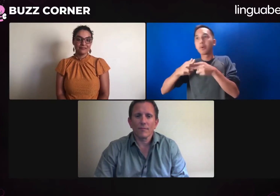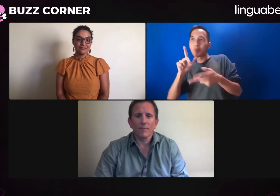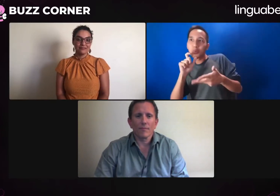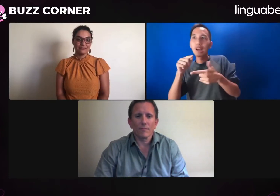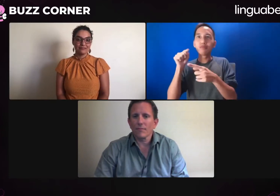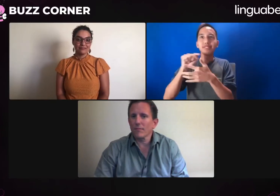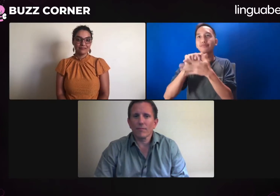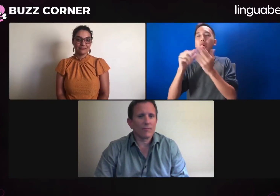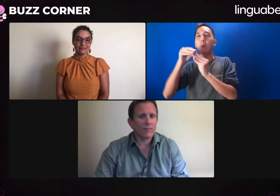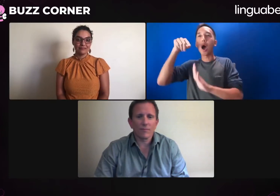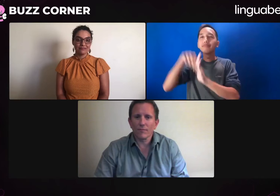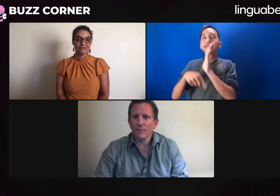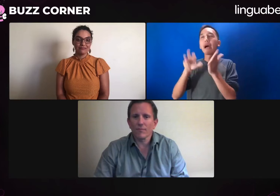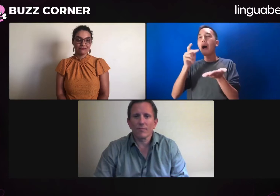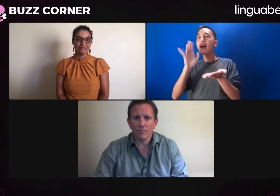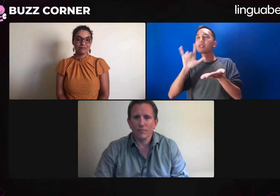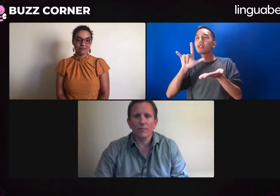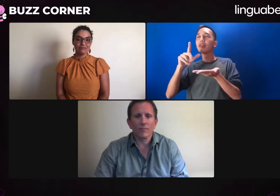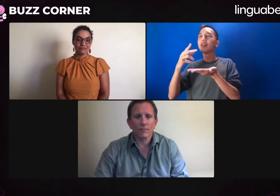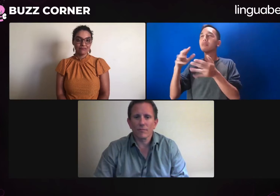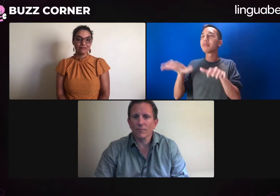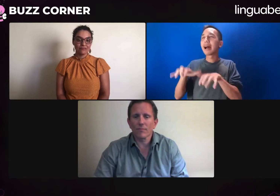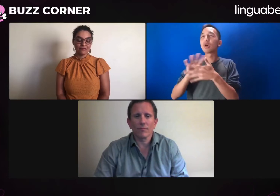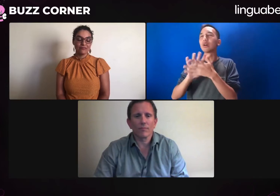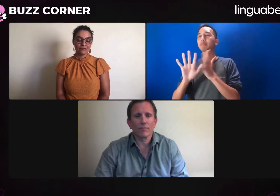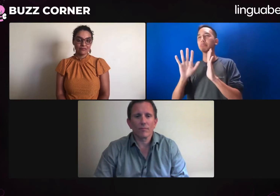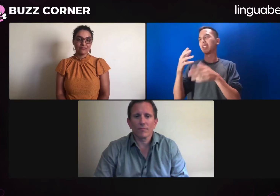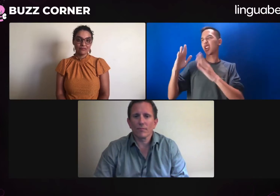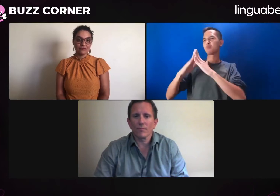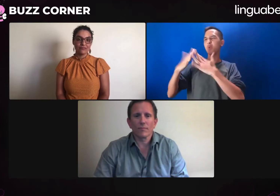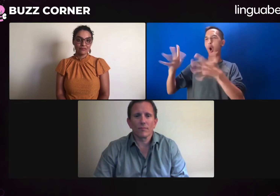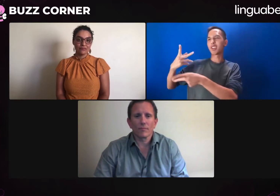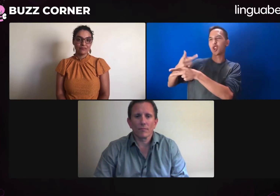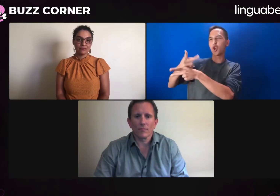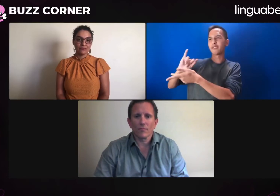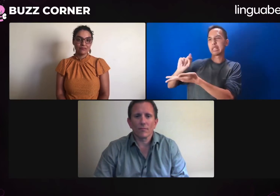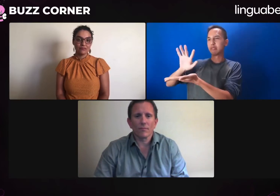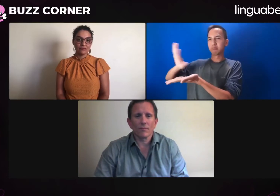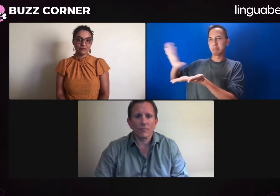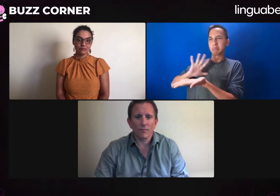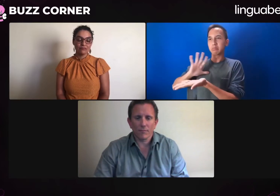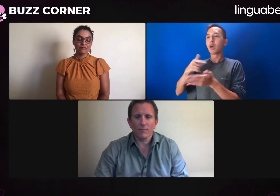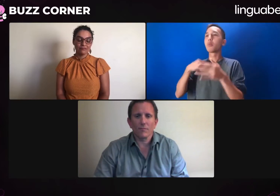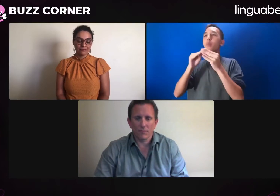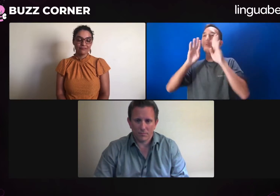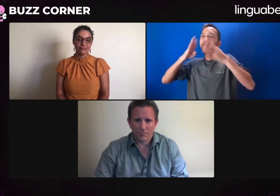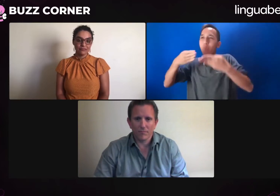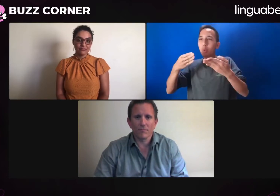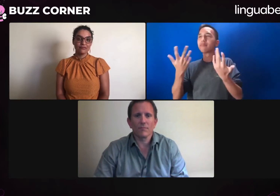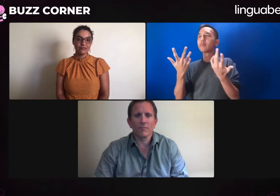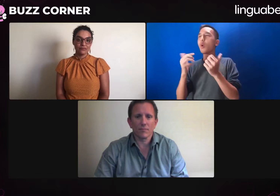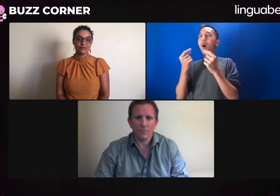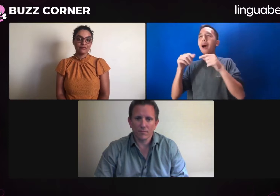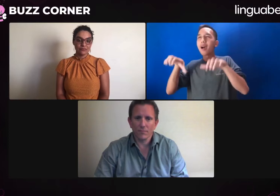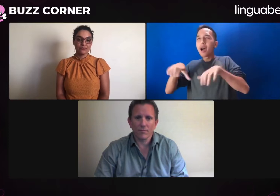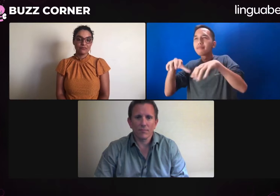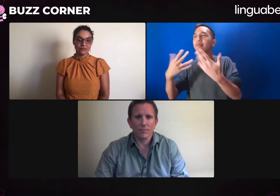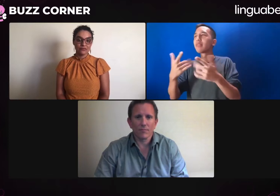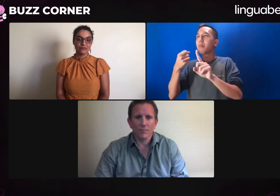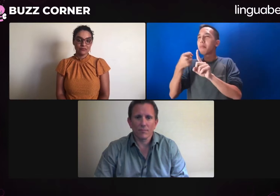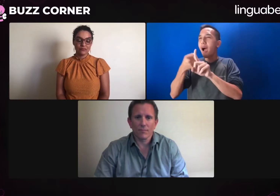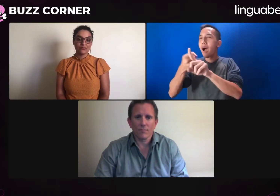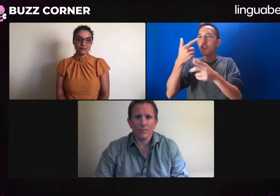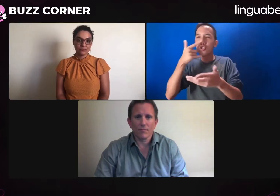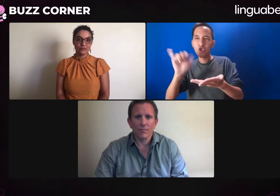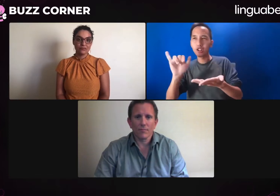the catastrophes that have been going on. And I will not be naming names and going into details because the community has already taken care of all